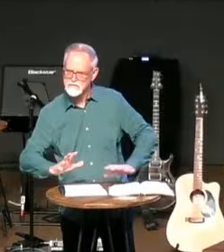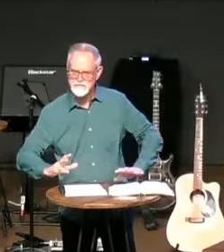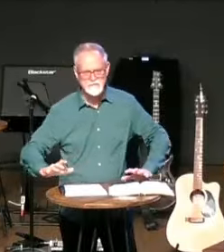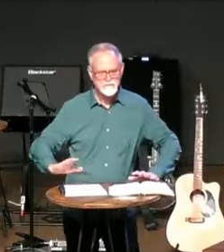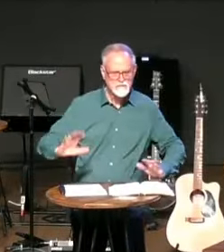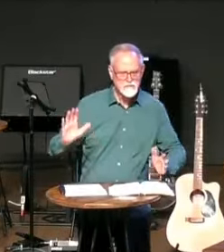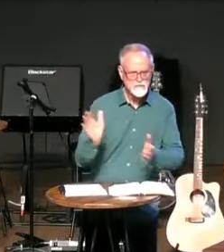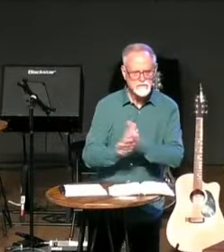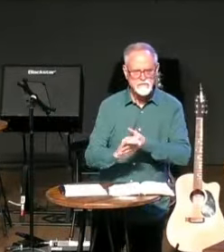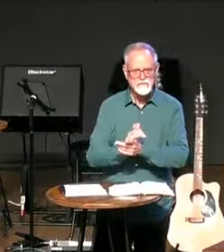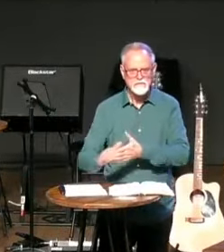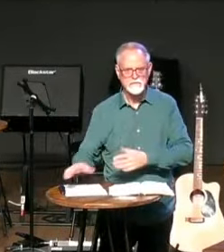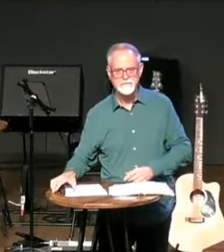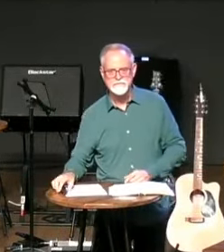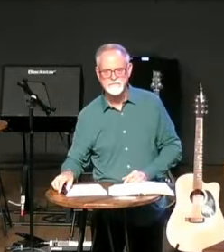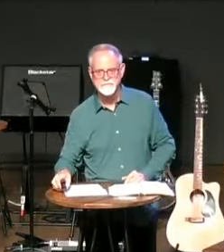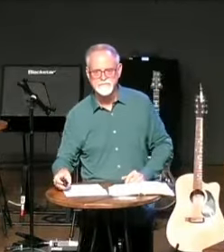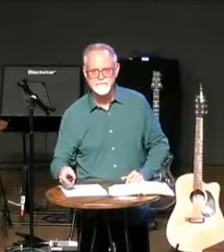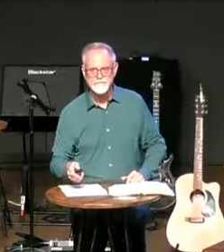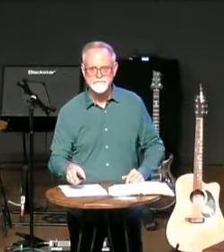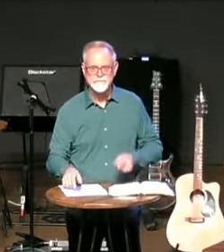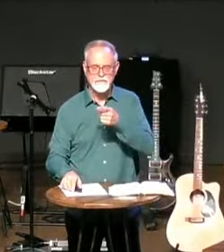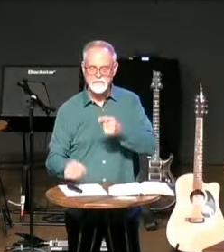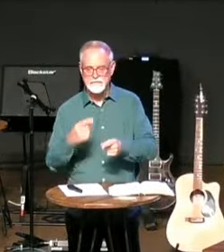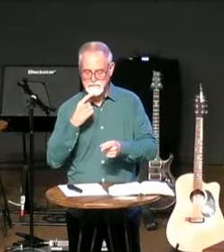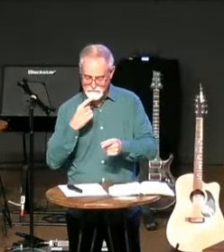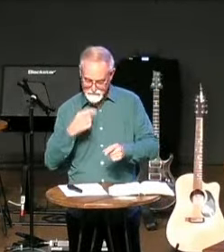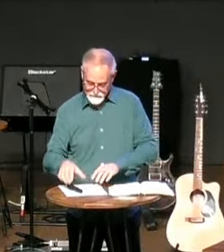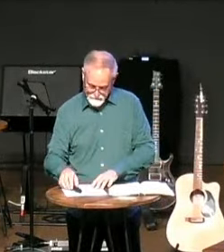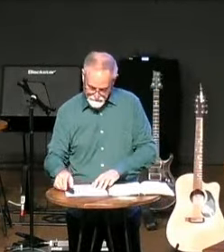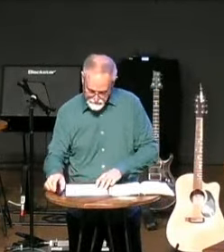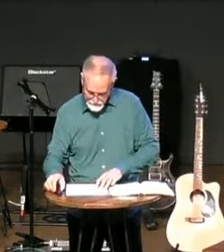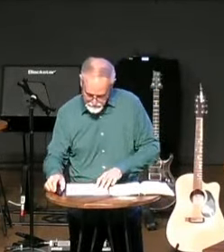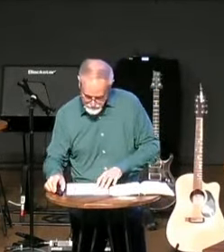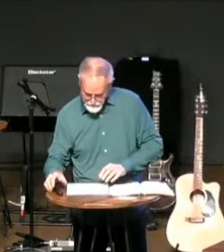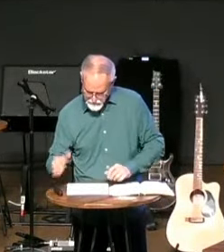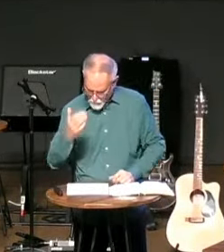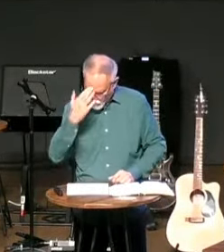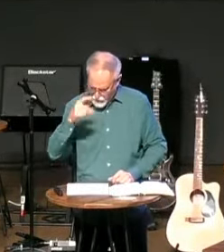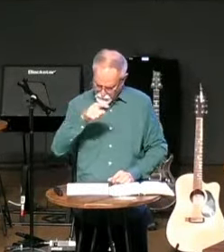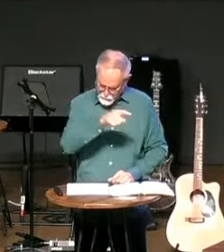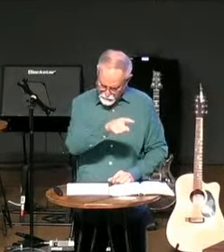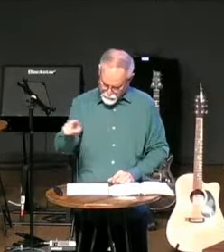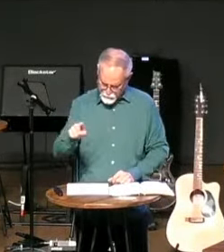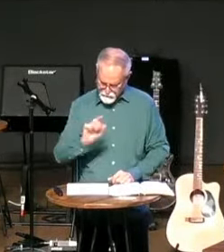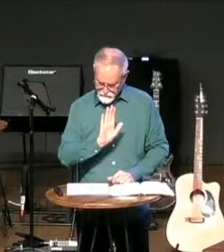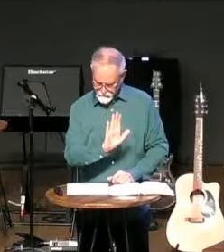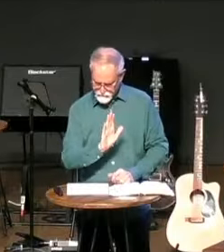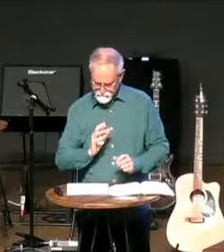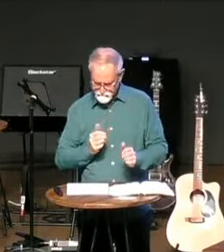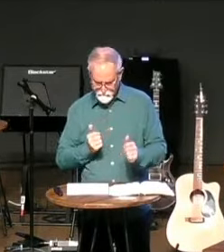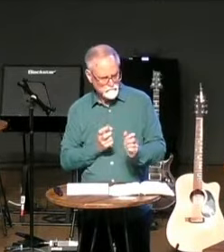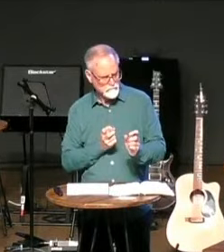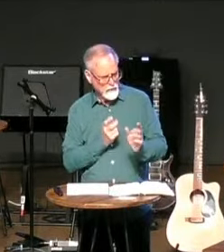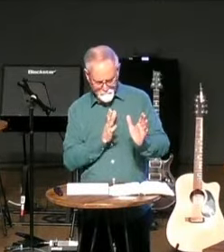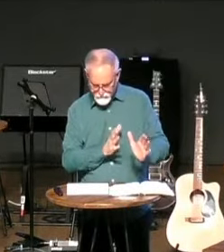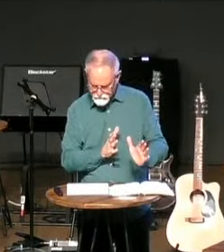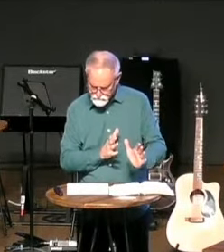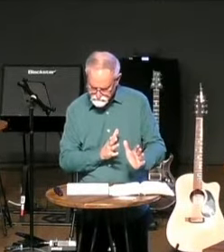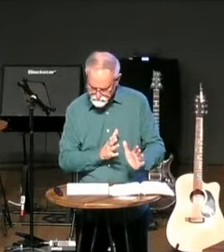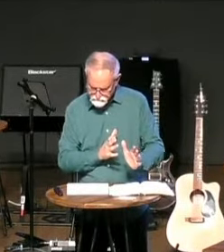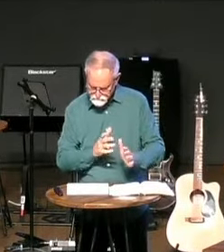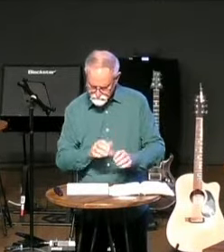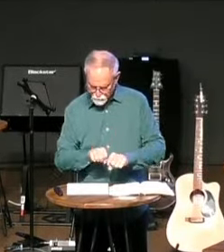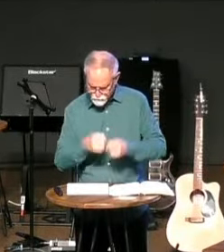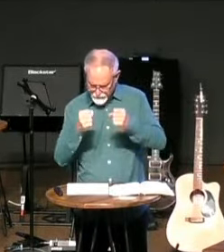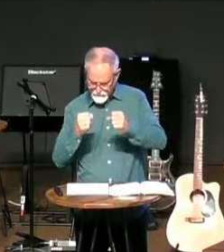he arrives, the scribes and the Pharisees, they've worked themselves into a frenzy, and they're ready to approach him. And they say, why